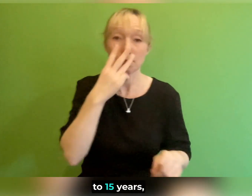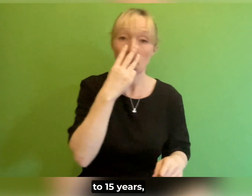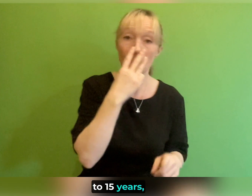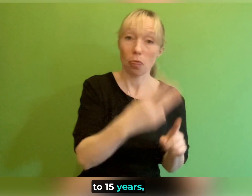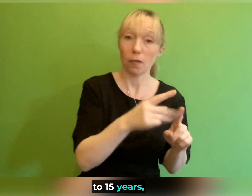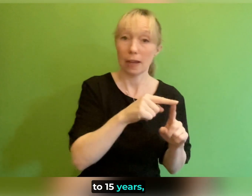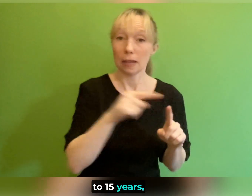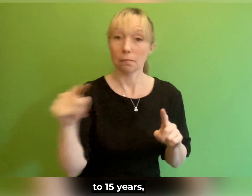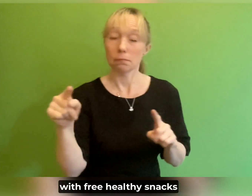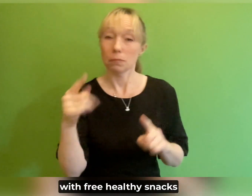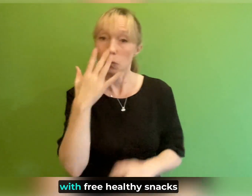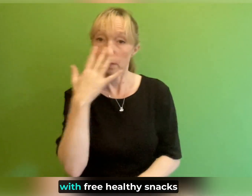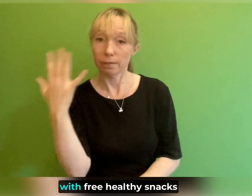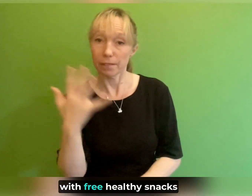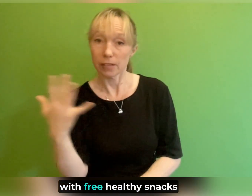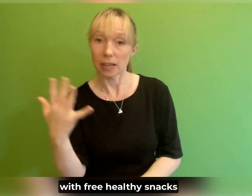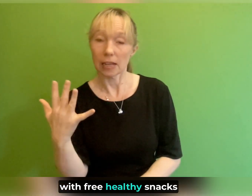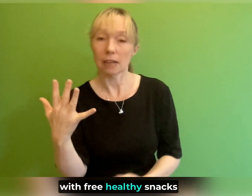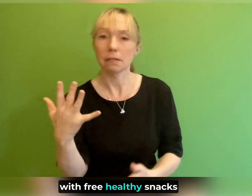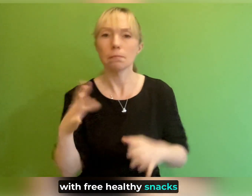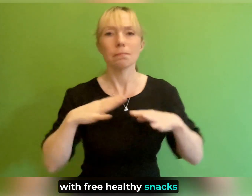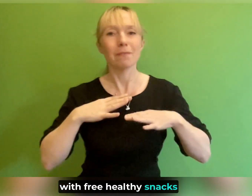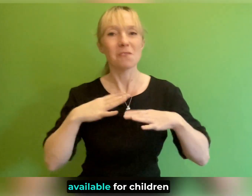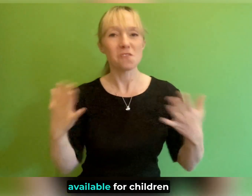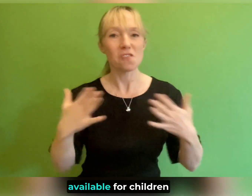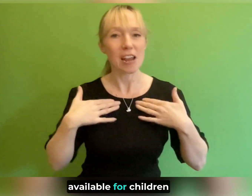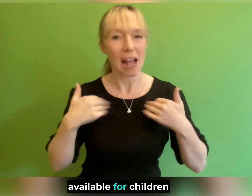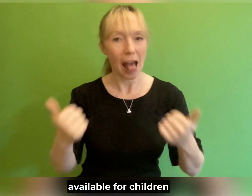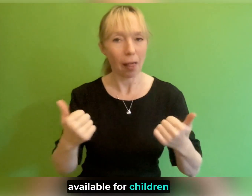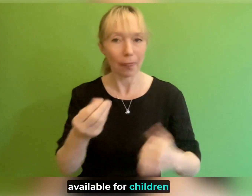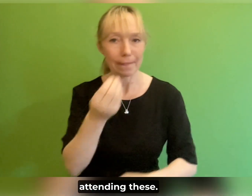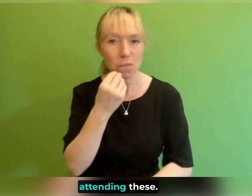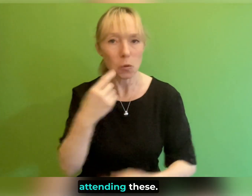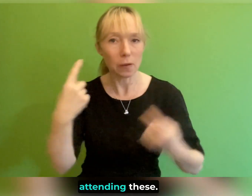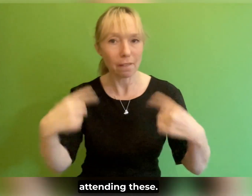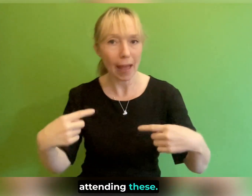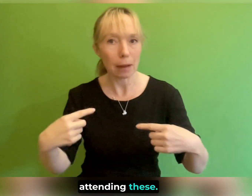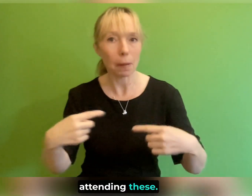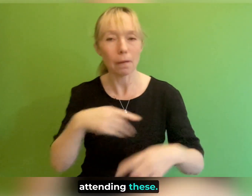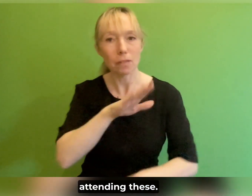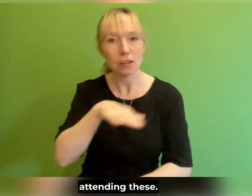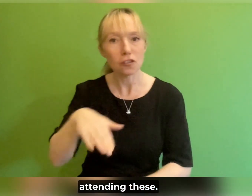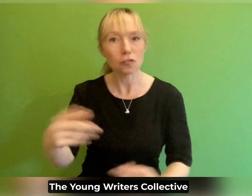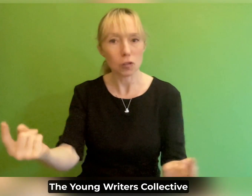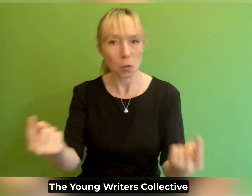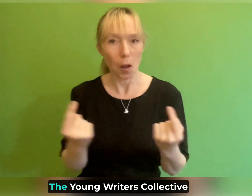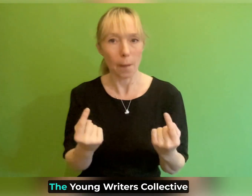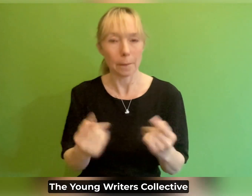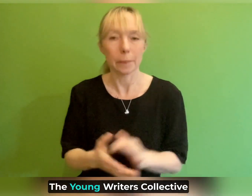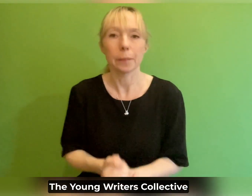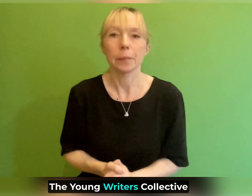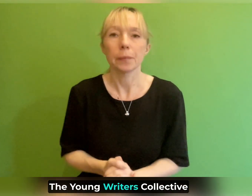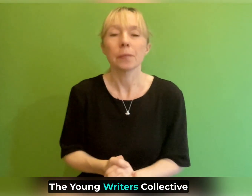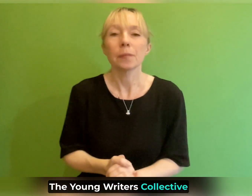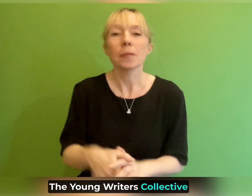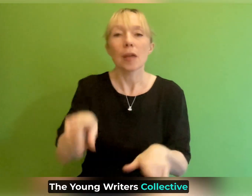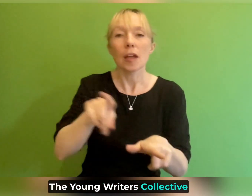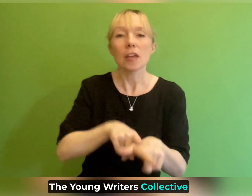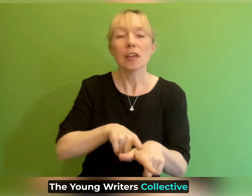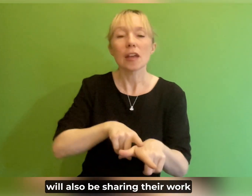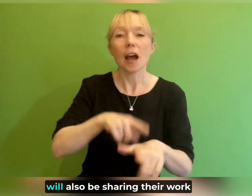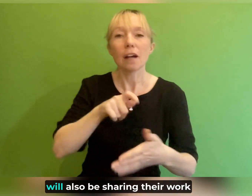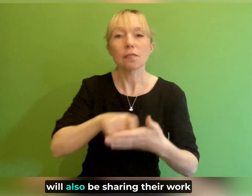to 15 years, with free healthy snacks available for children attending these. The Young Writers'